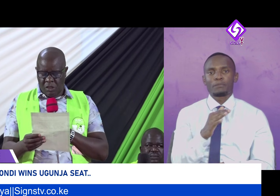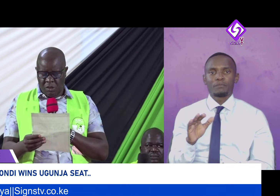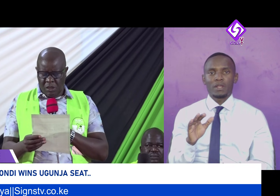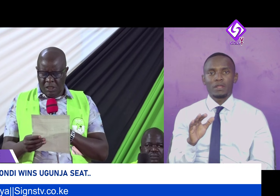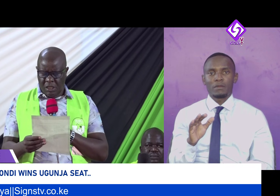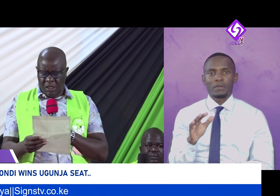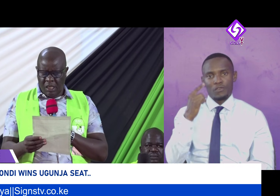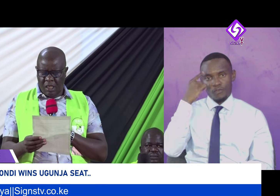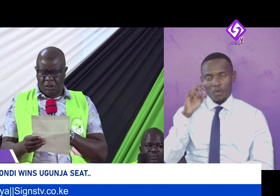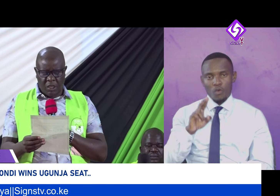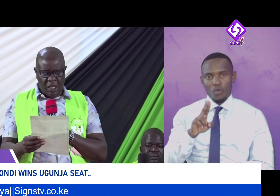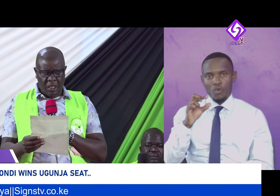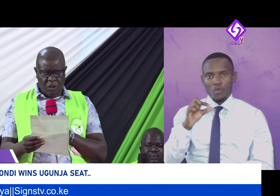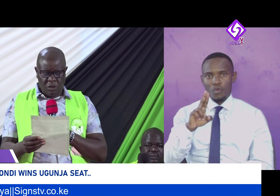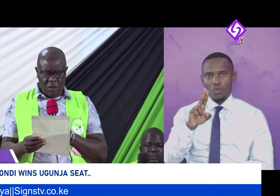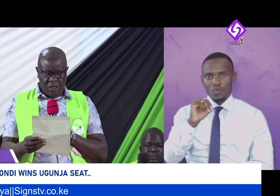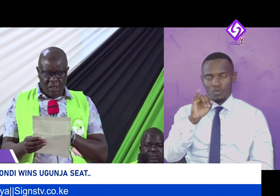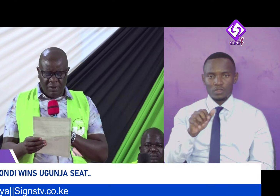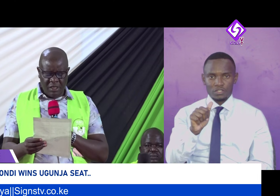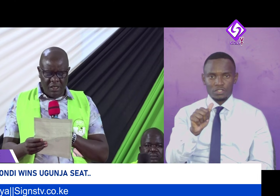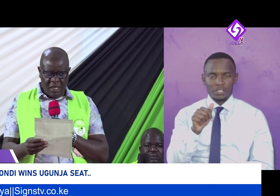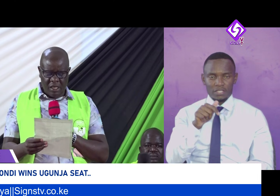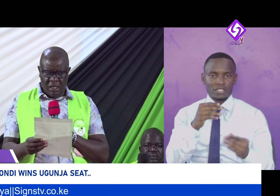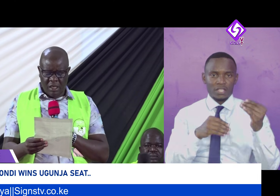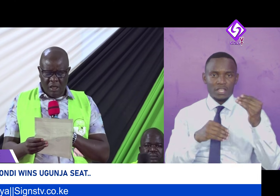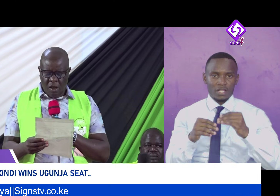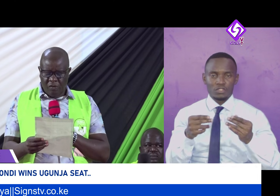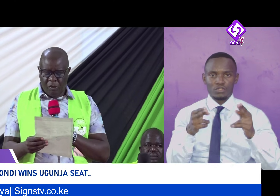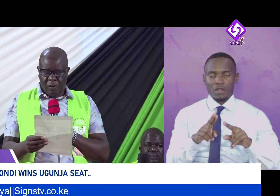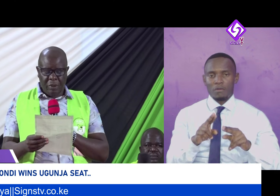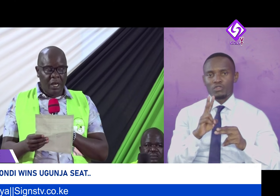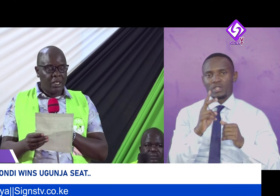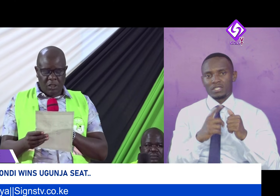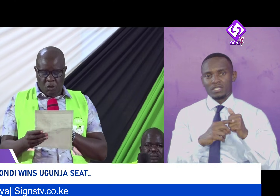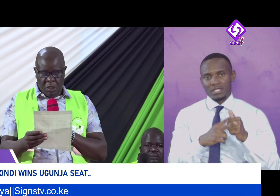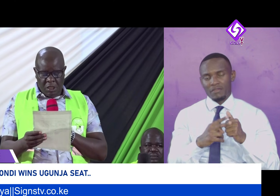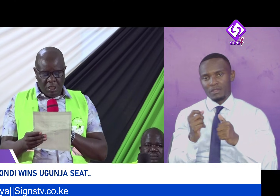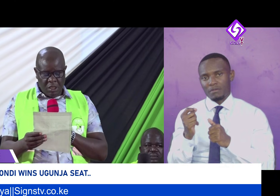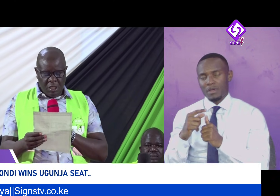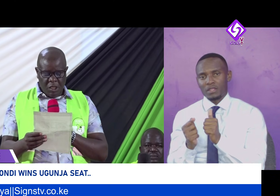Ugunja constituency in the election held on 27th day of November